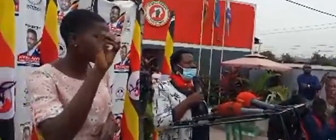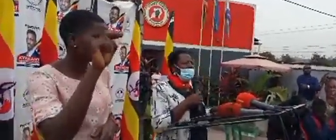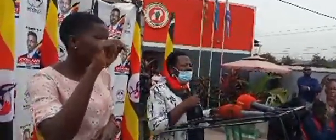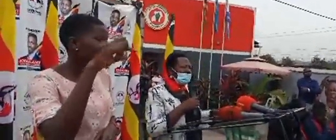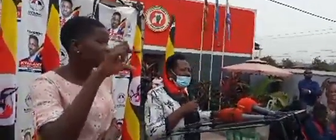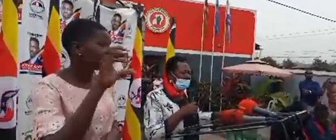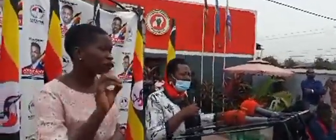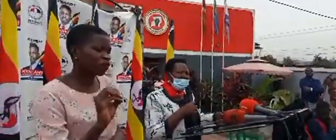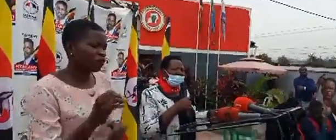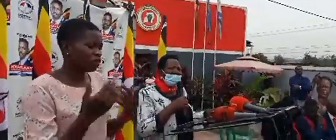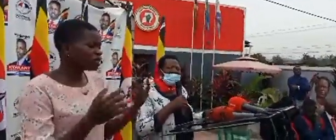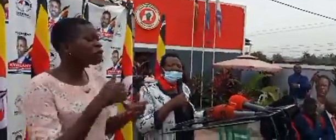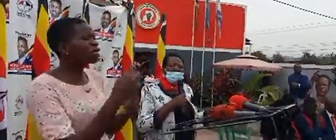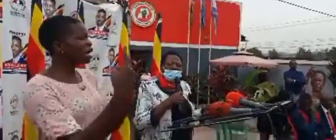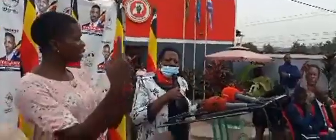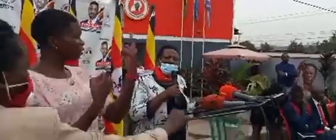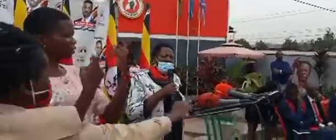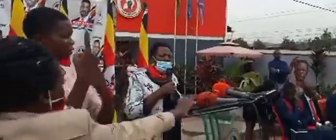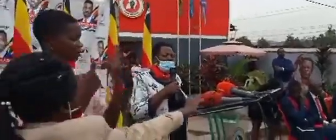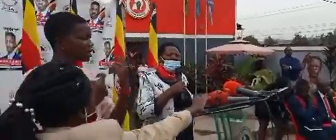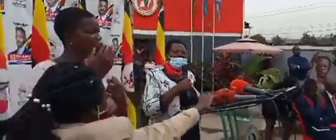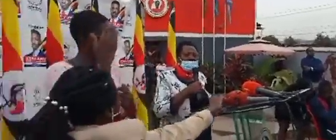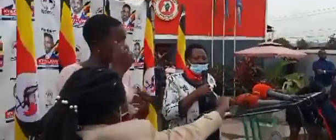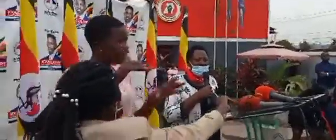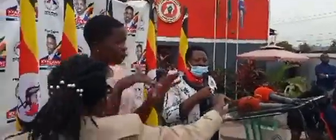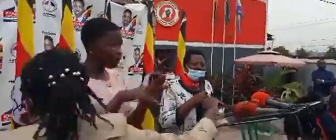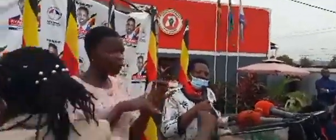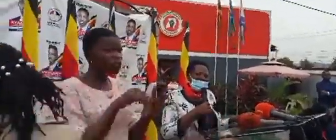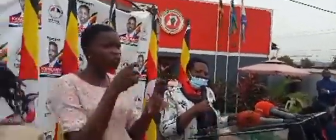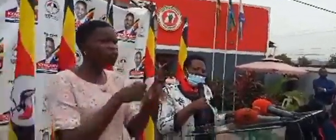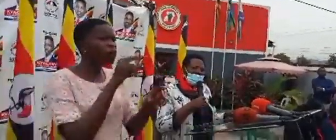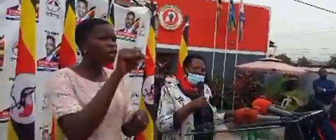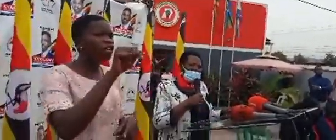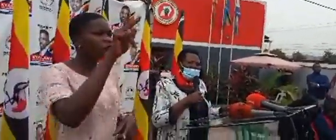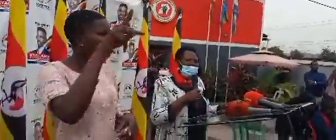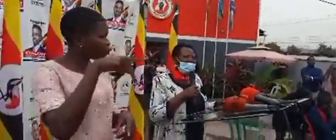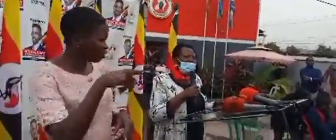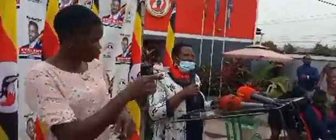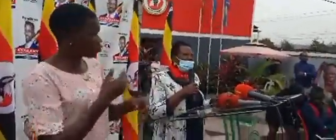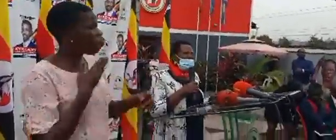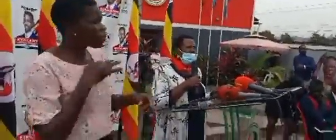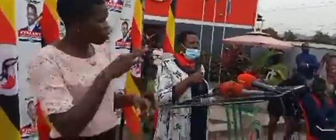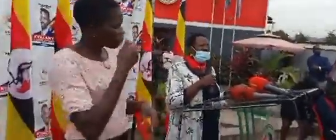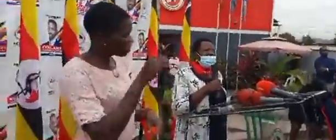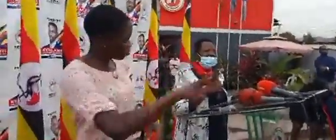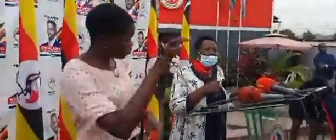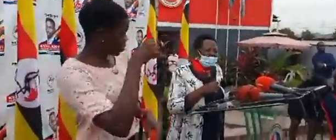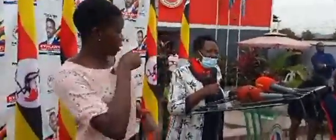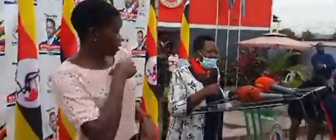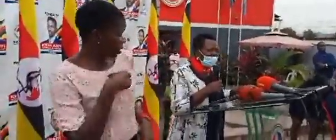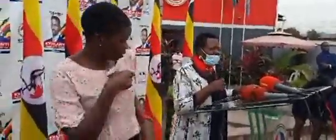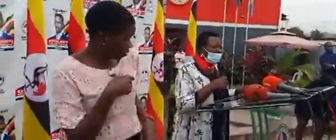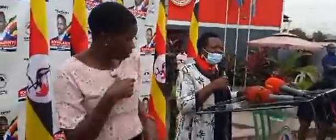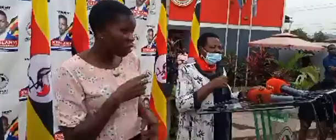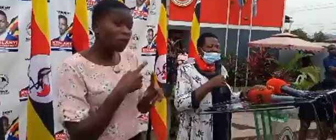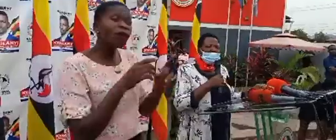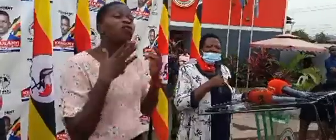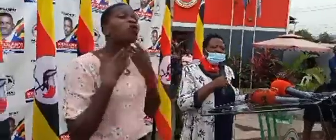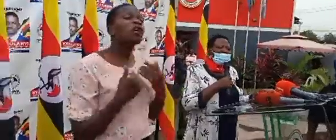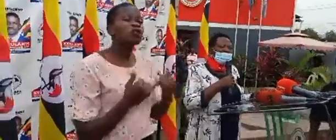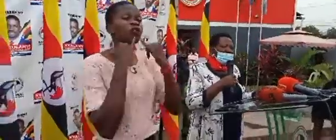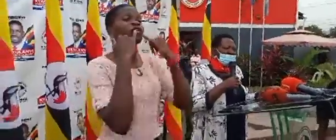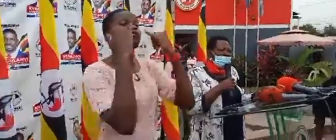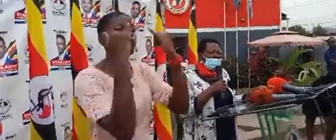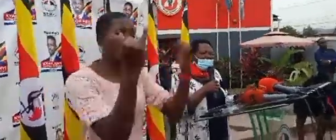people in NUP, why aren't you sponsoring a candidate? I want to inform the world, including my